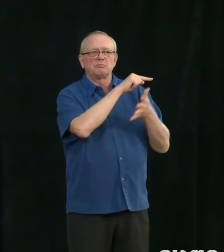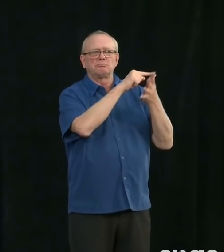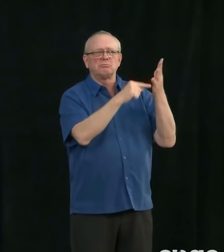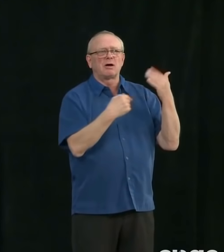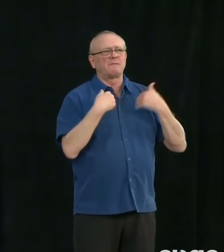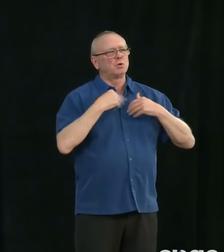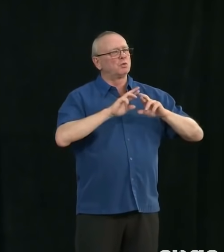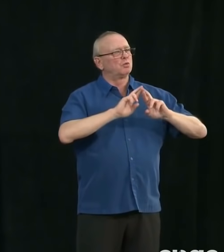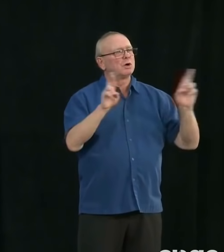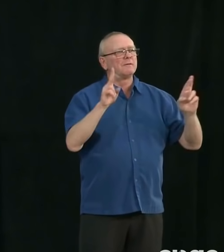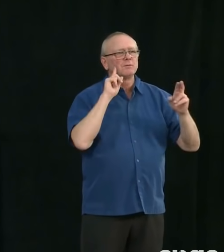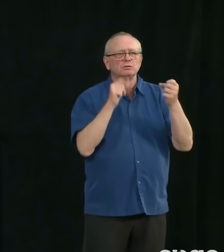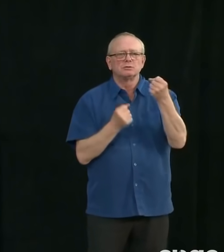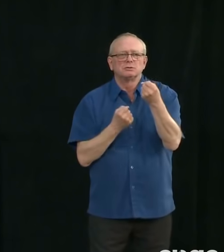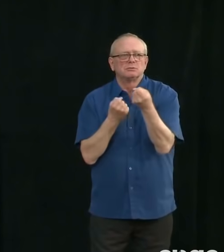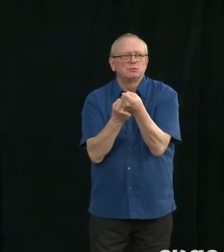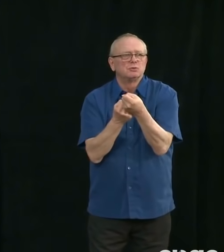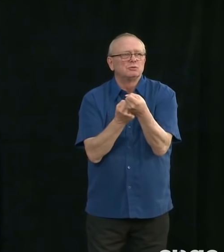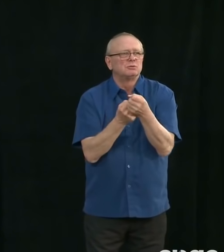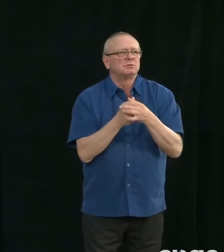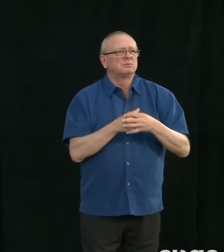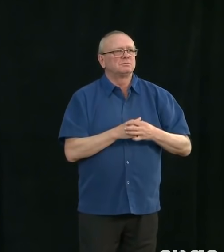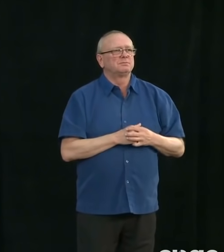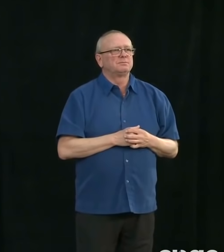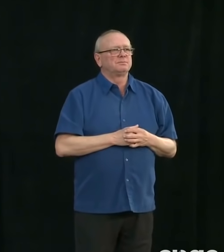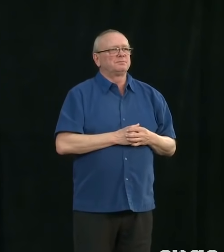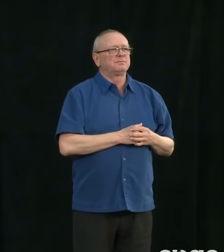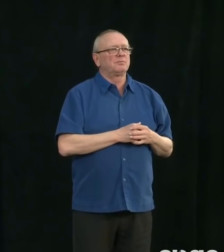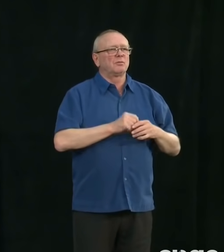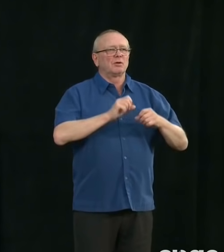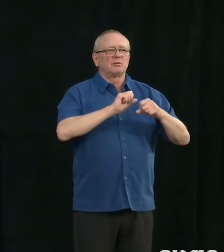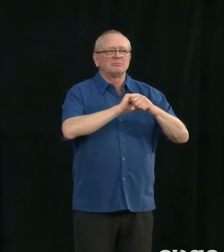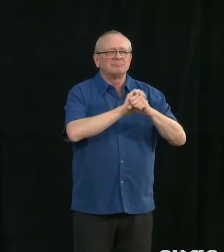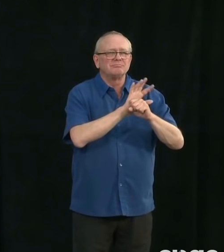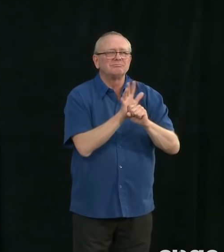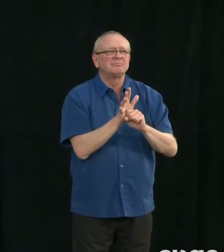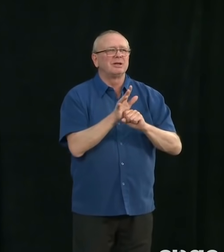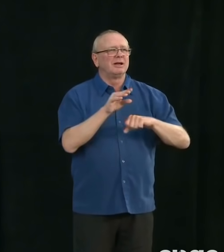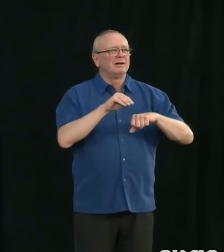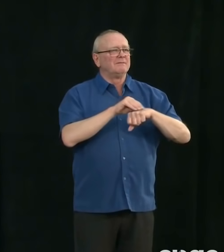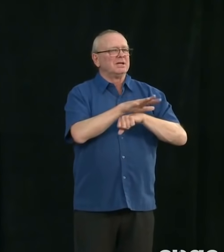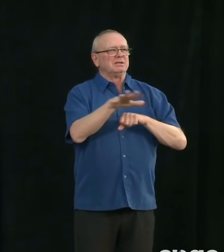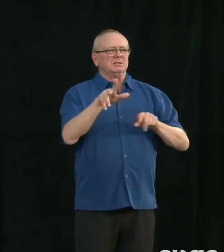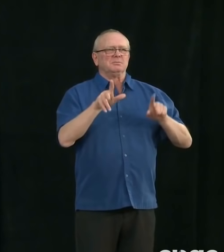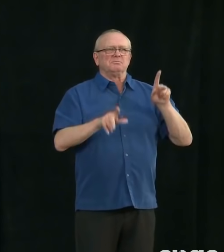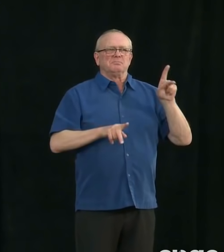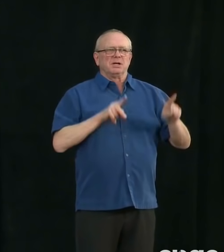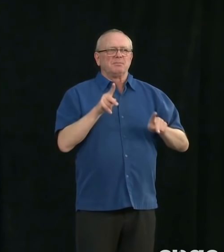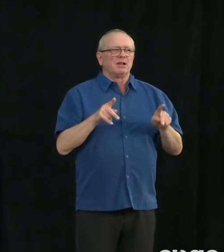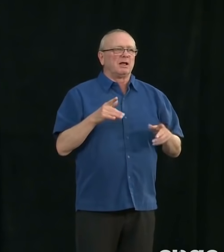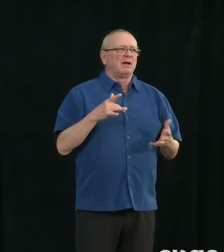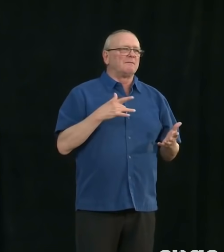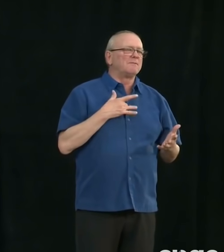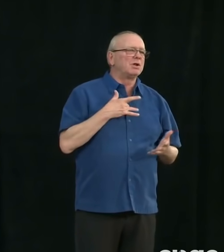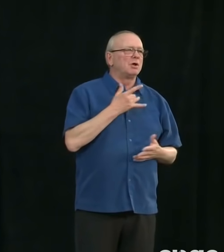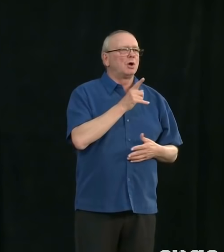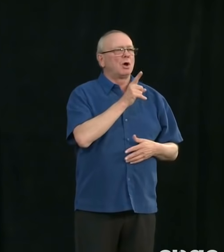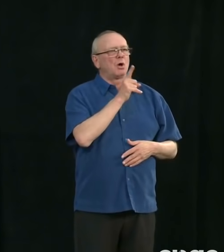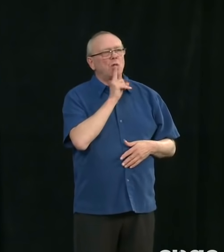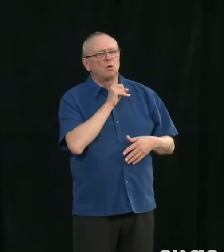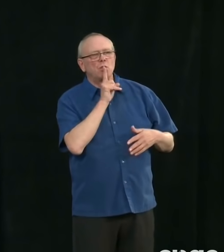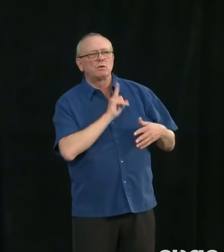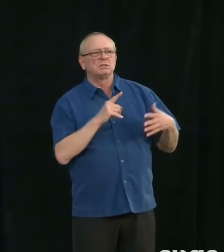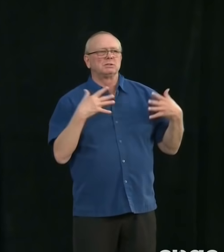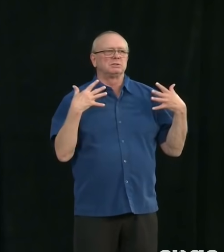to feel anxious, scared, lonely, uncertain, or depressed. While we continue to work together to prevent the spread